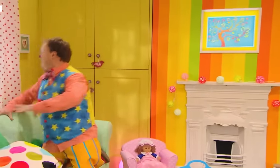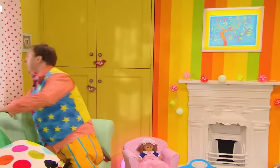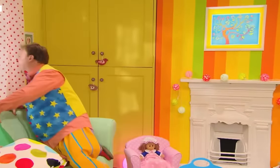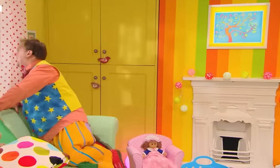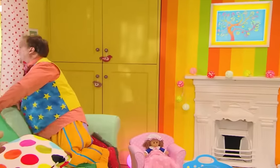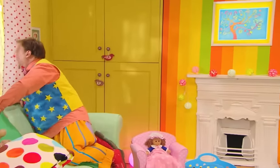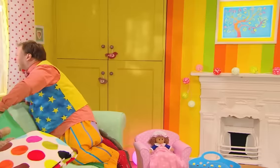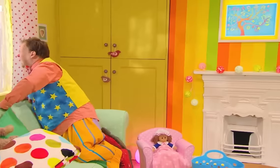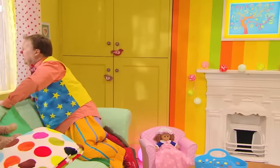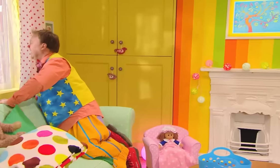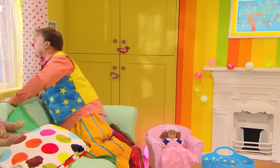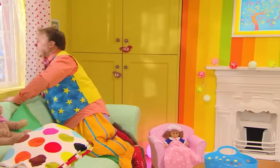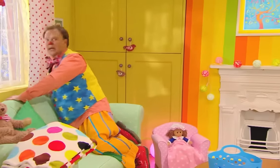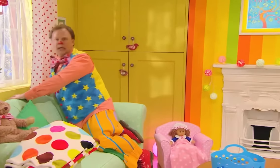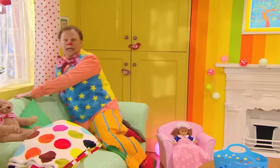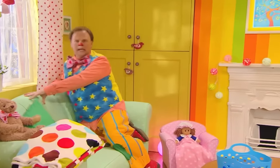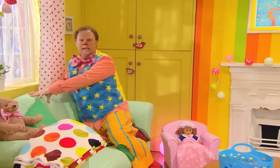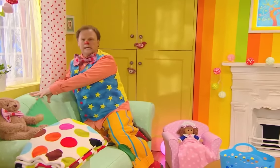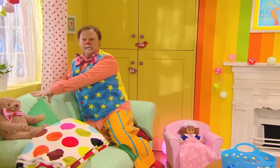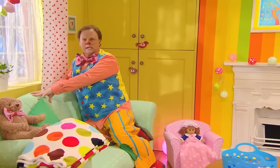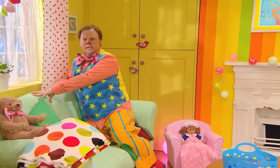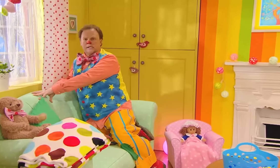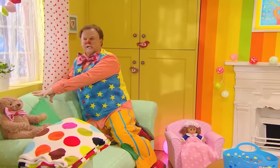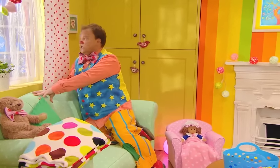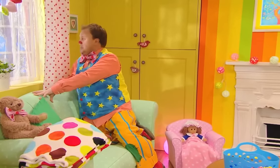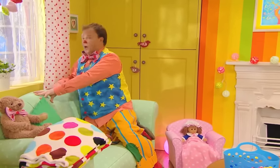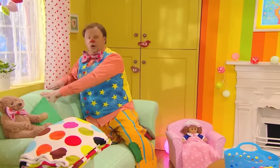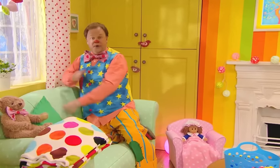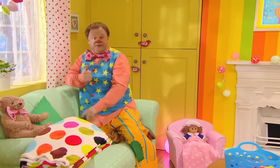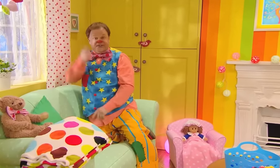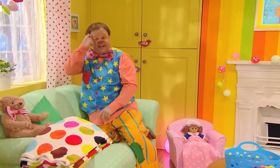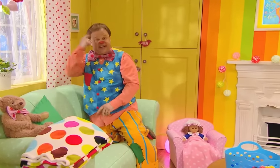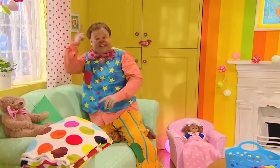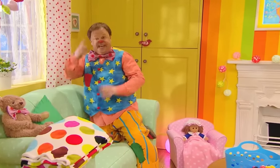Why don't you close the window, Mr. Tumble? Oh, good idea.